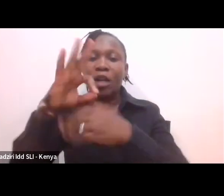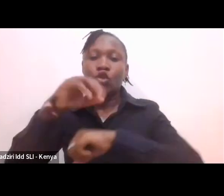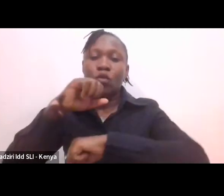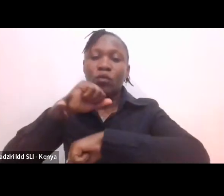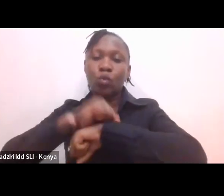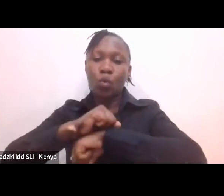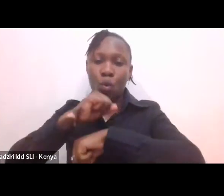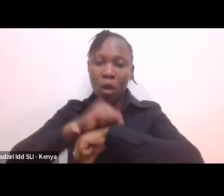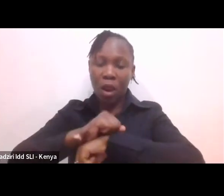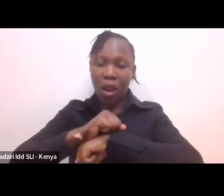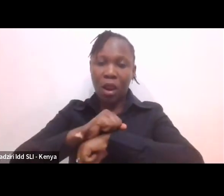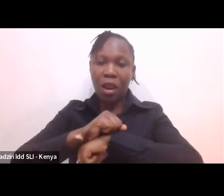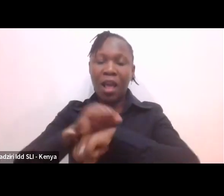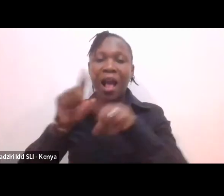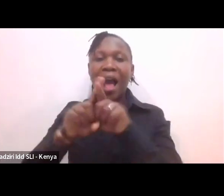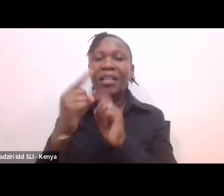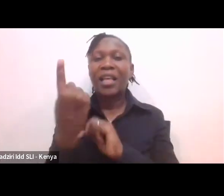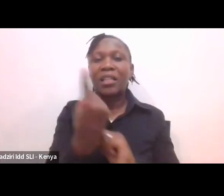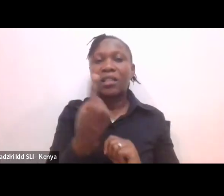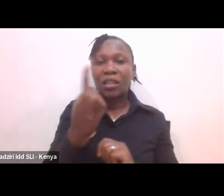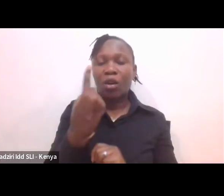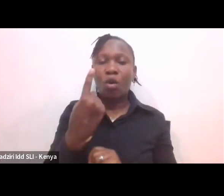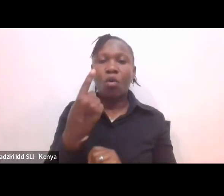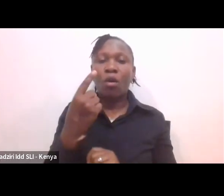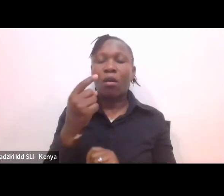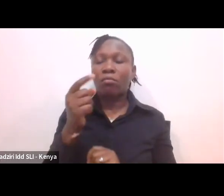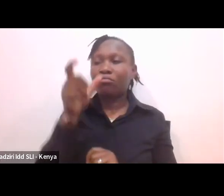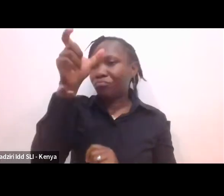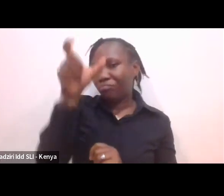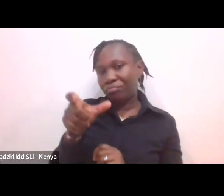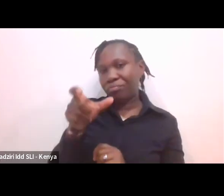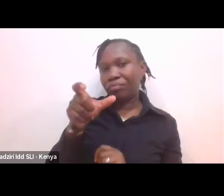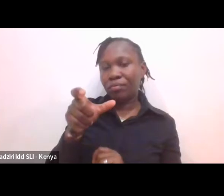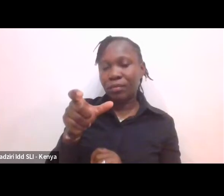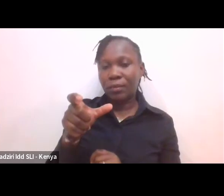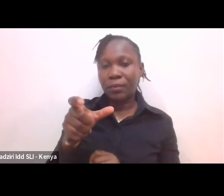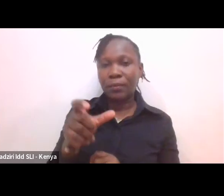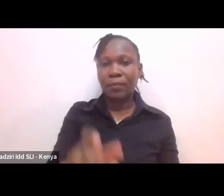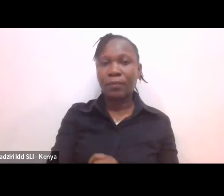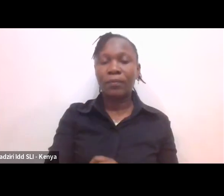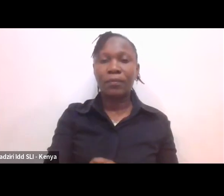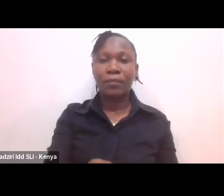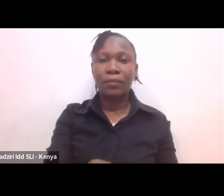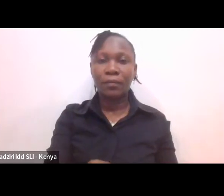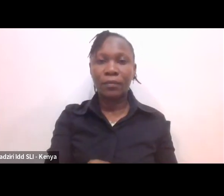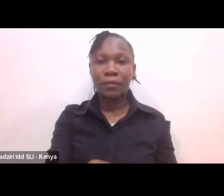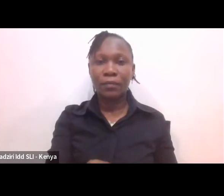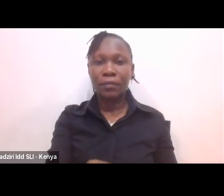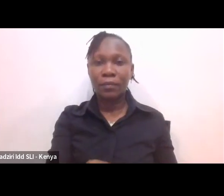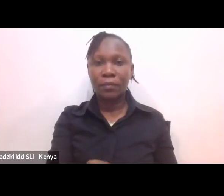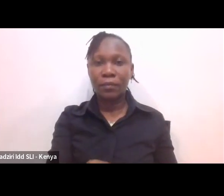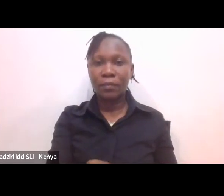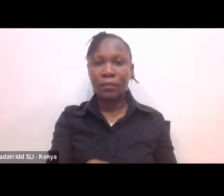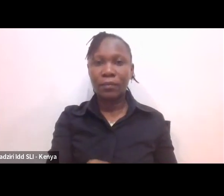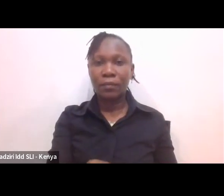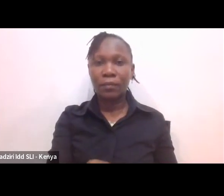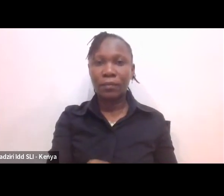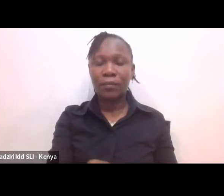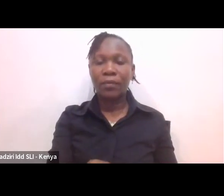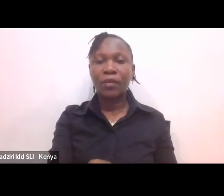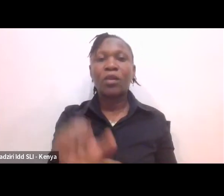organisms as a single entity, is constantly mutating. So leaders of